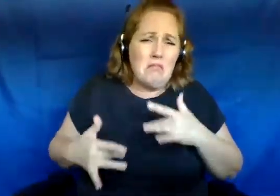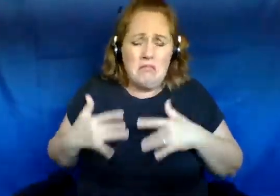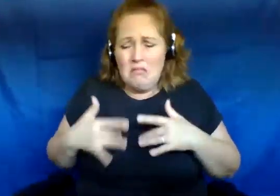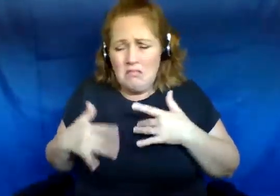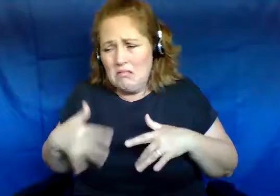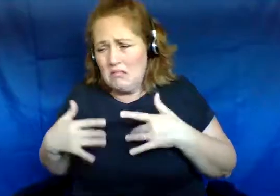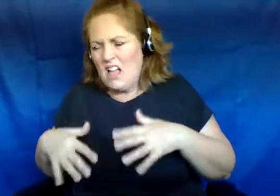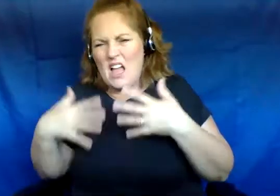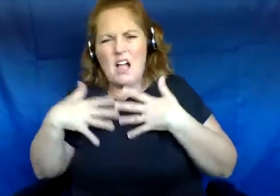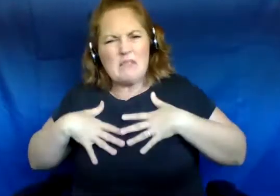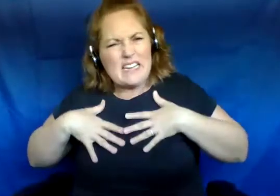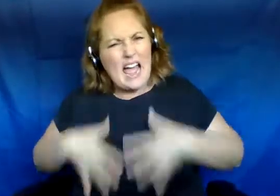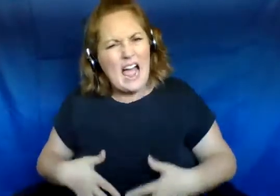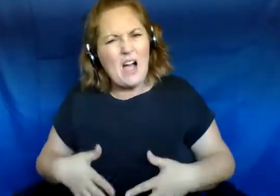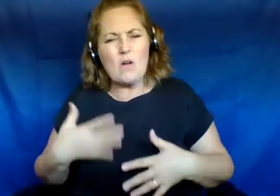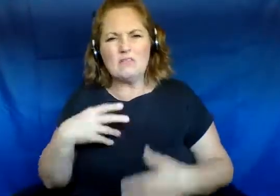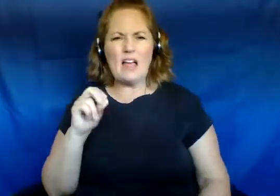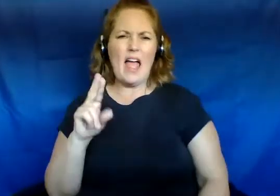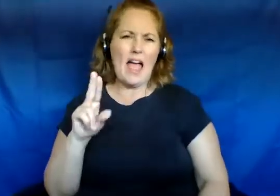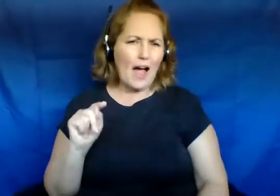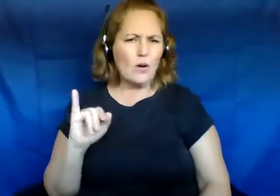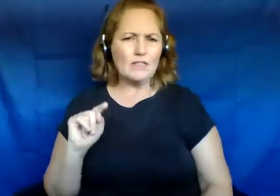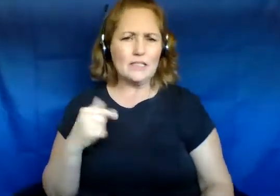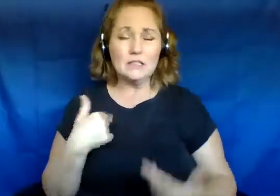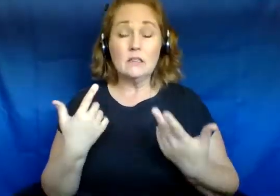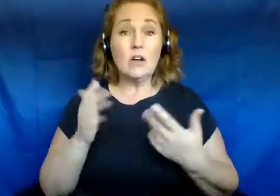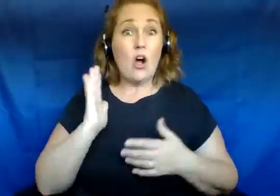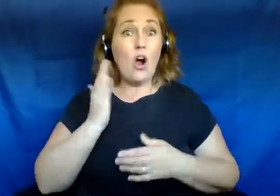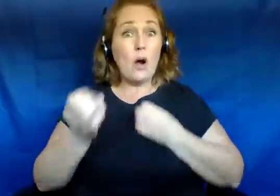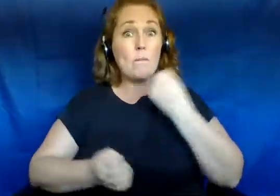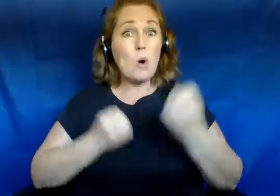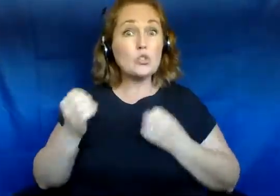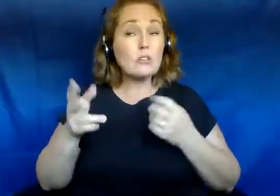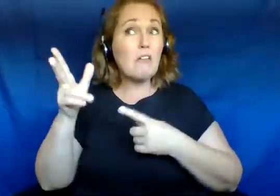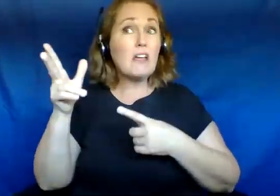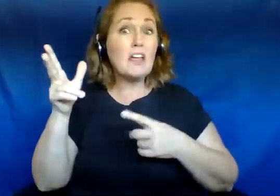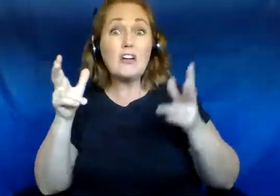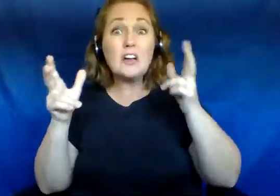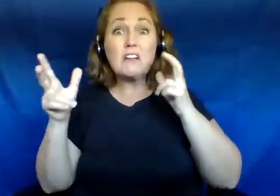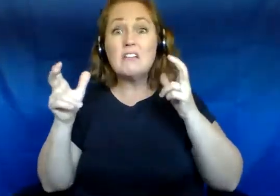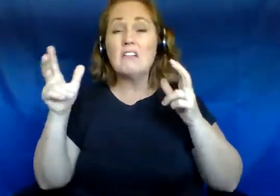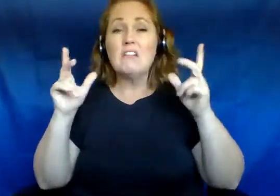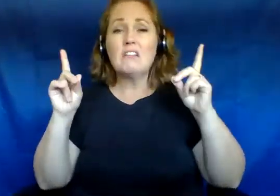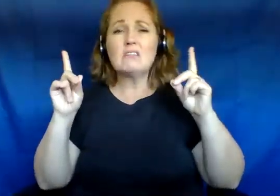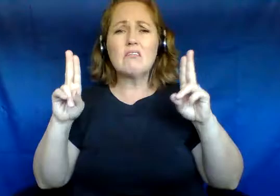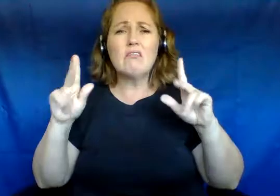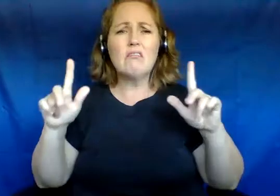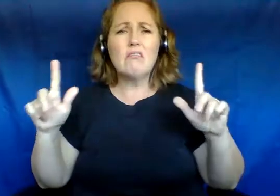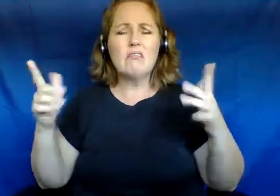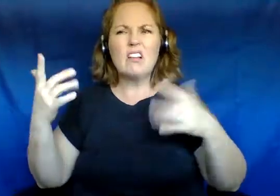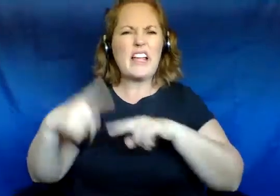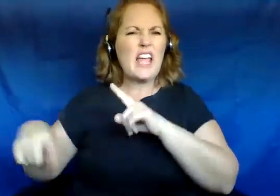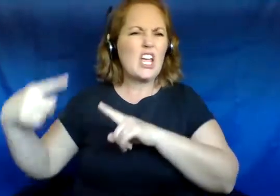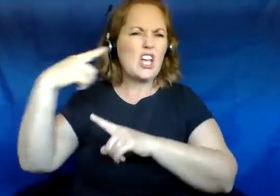all down and out of it. Our emotional hearing is dulled. We cannot hear words